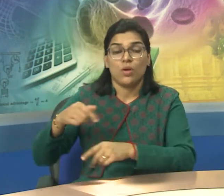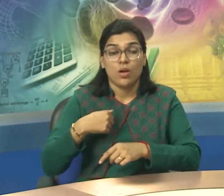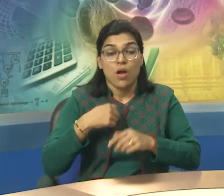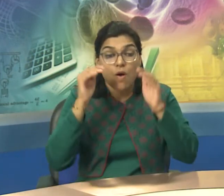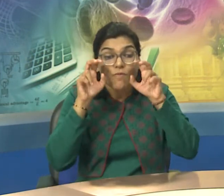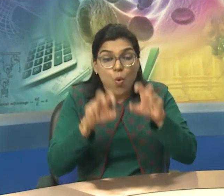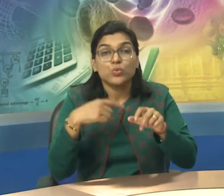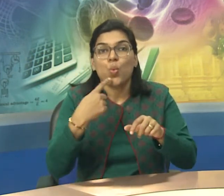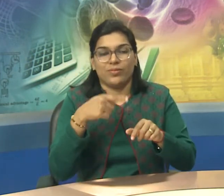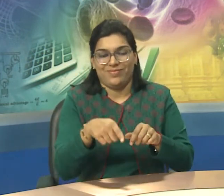mostly